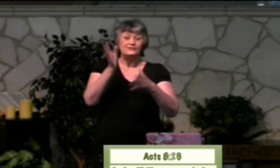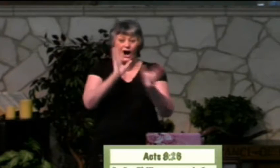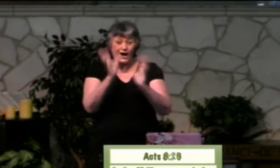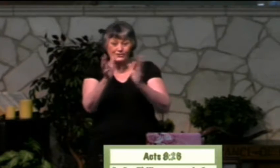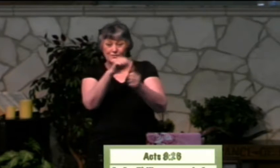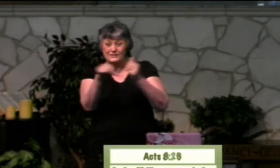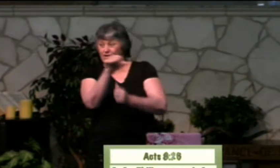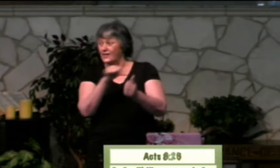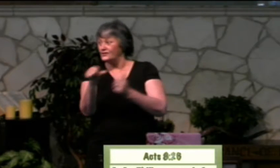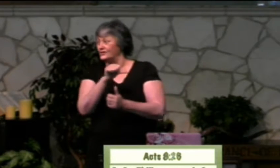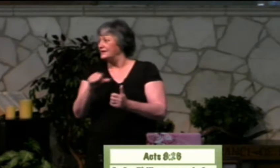talk to each other.